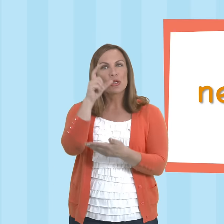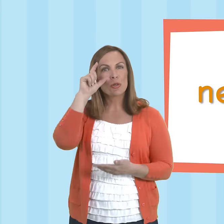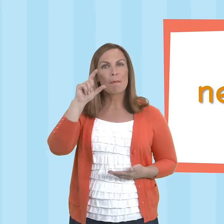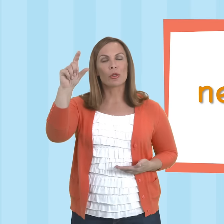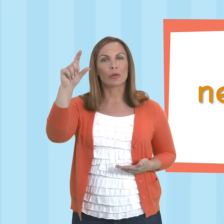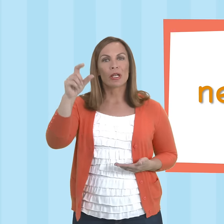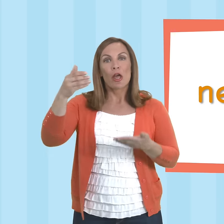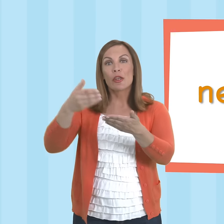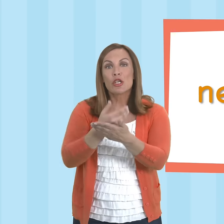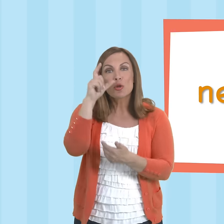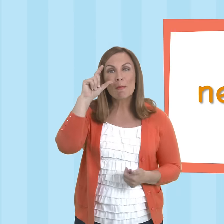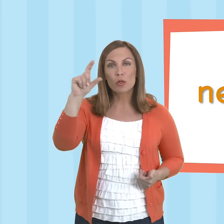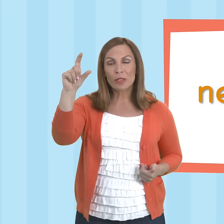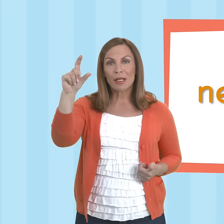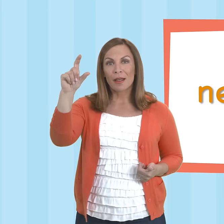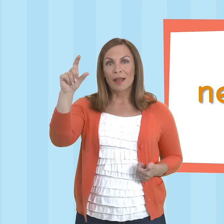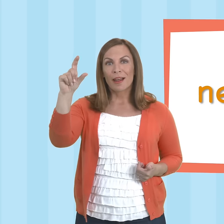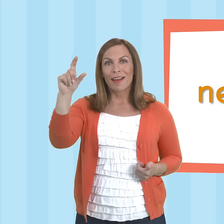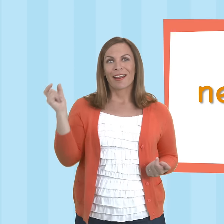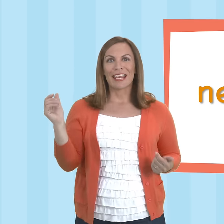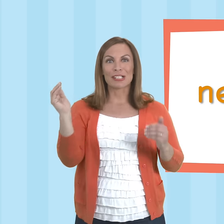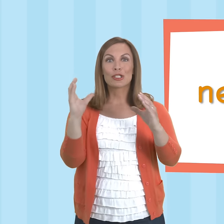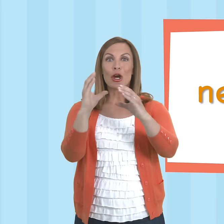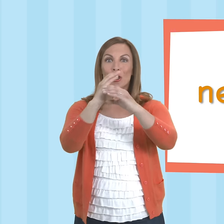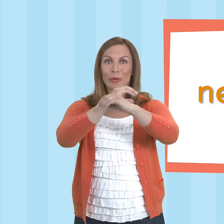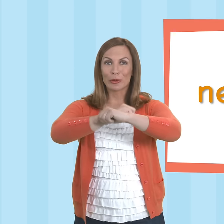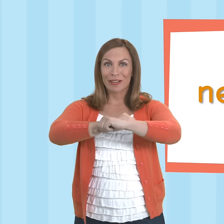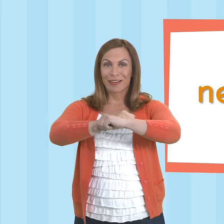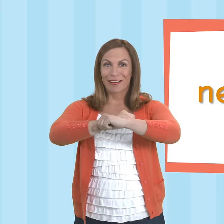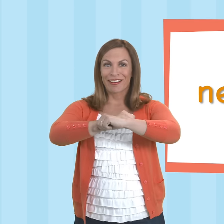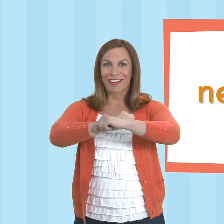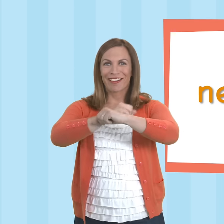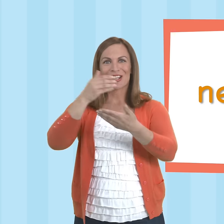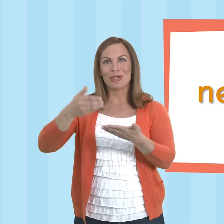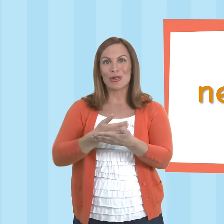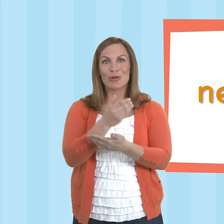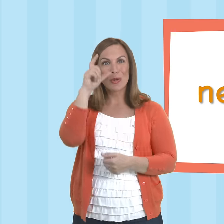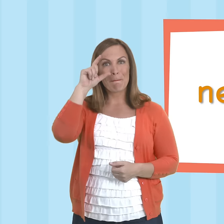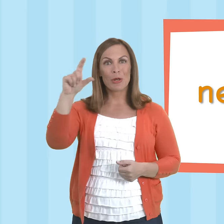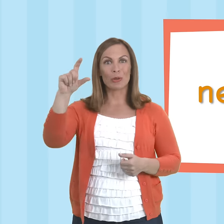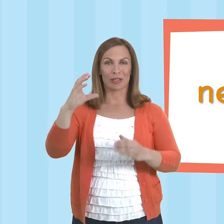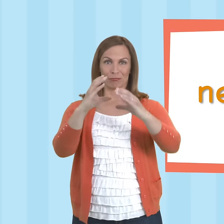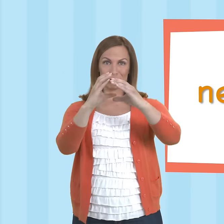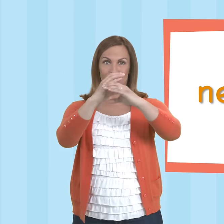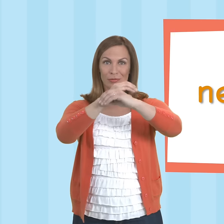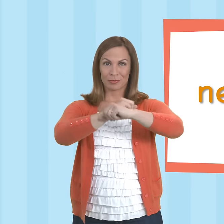New moon. The new moon is a dark moon. New moon.